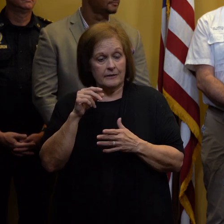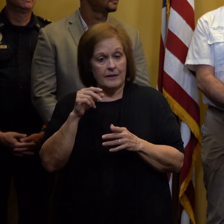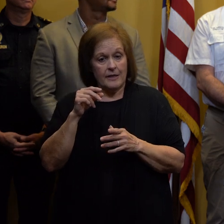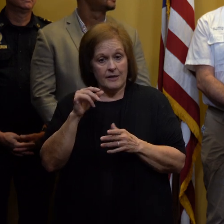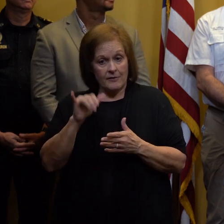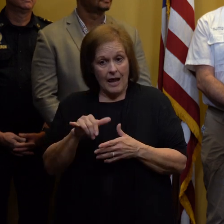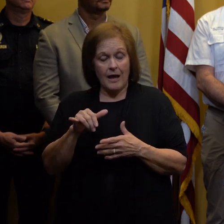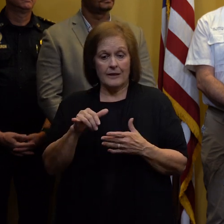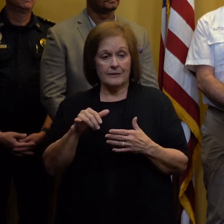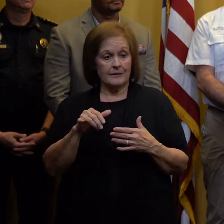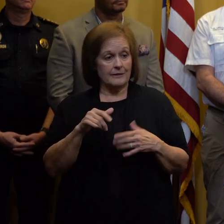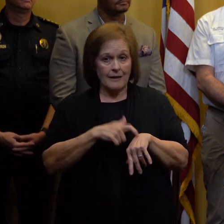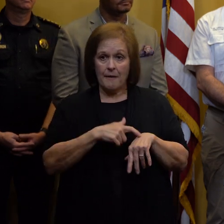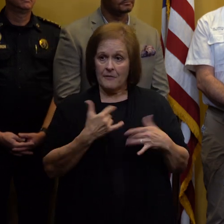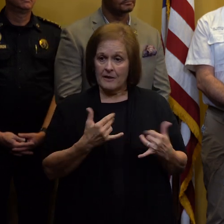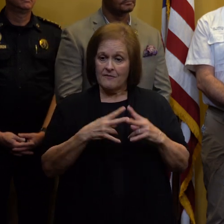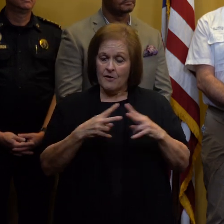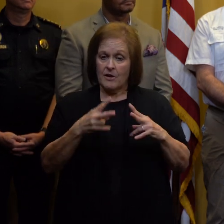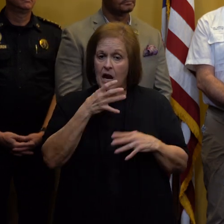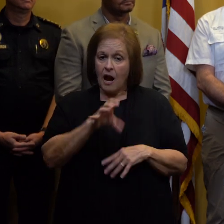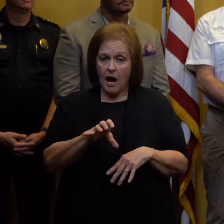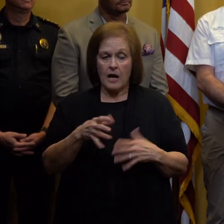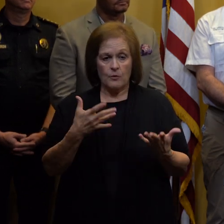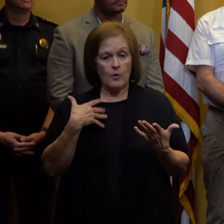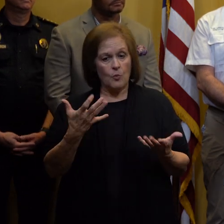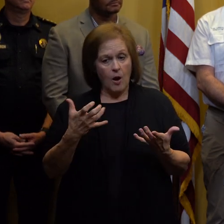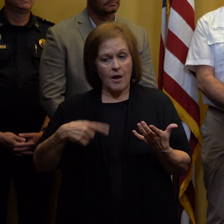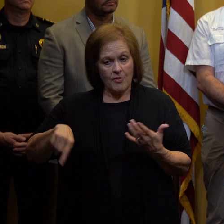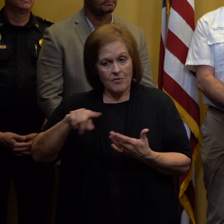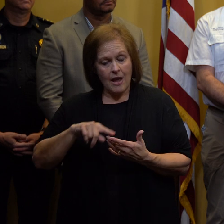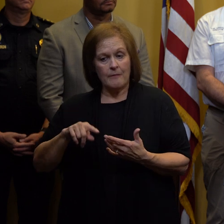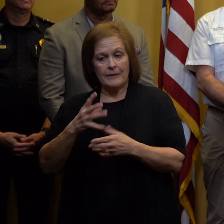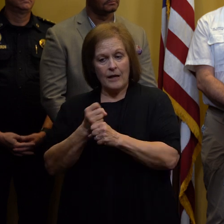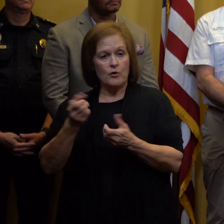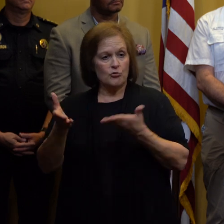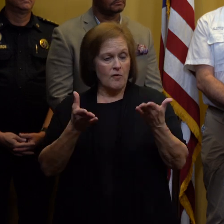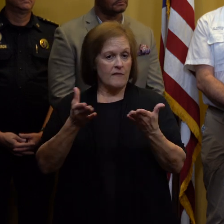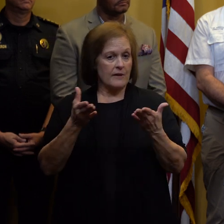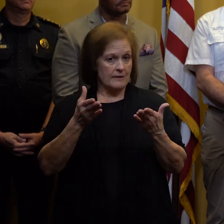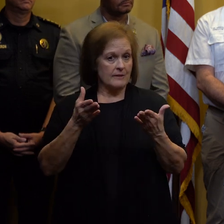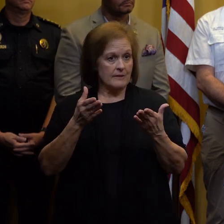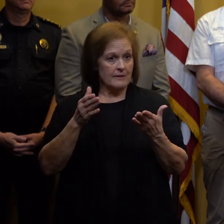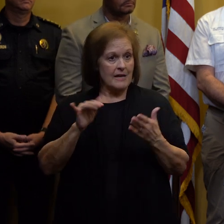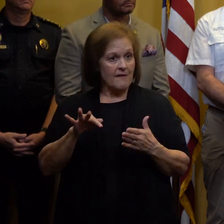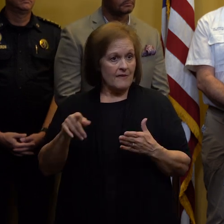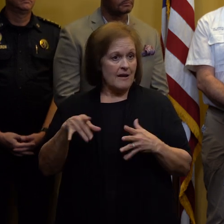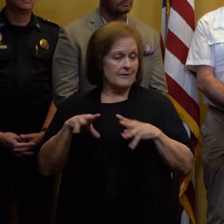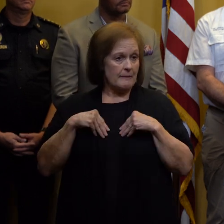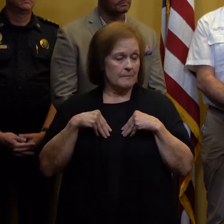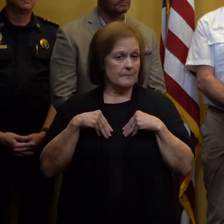very nasty heat patch that we want them to be connected to those services as best they possibly can if they will have them.